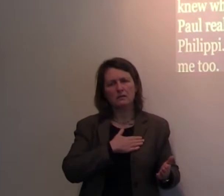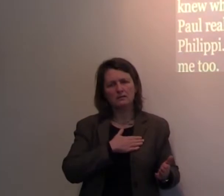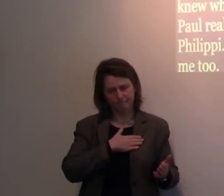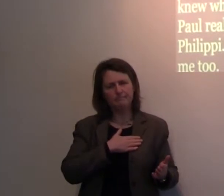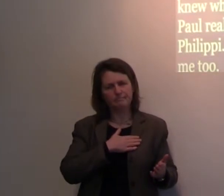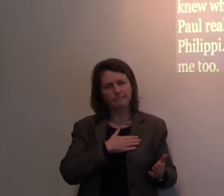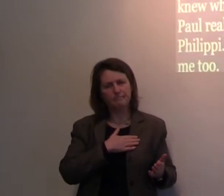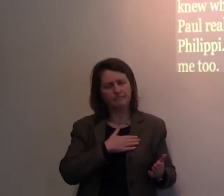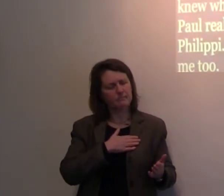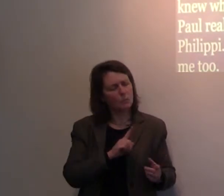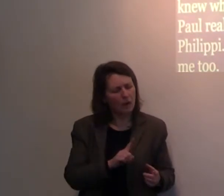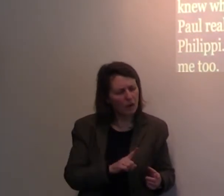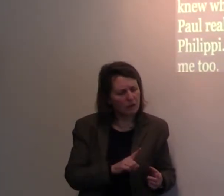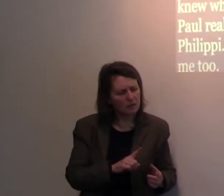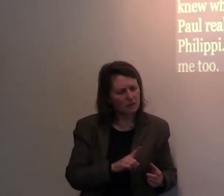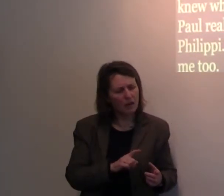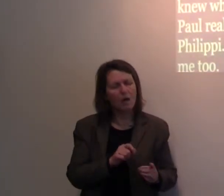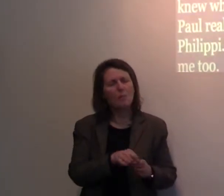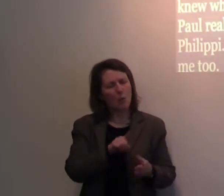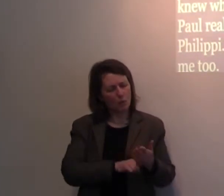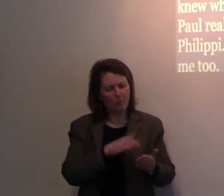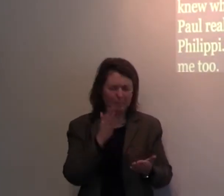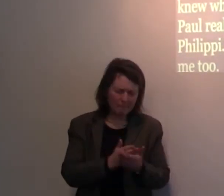That Paul really loved the Christians in Philippi.